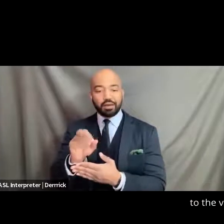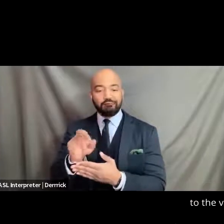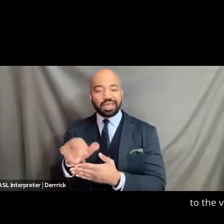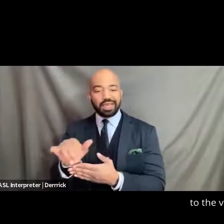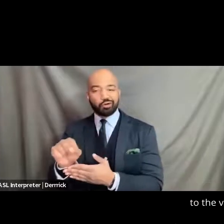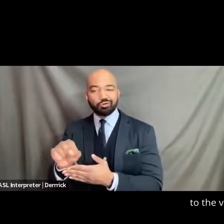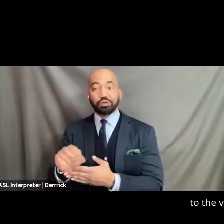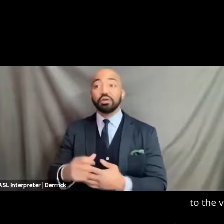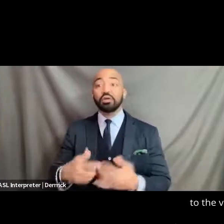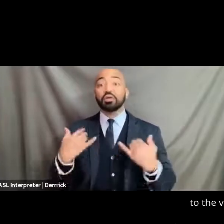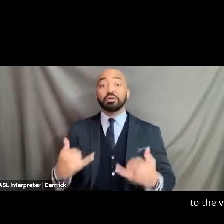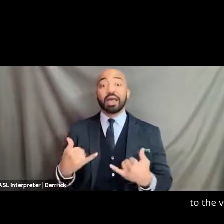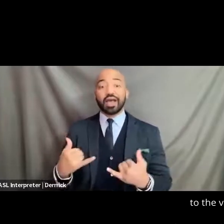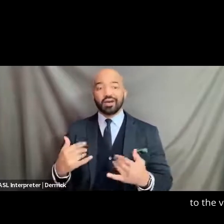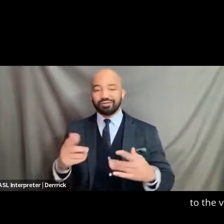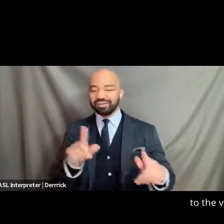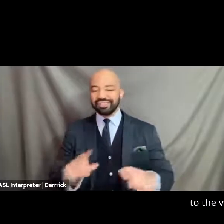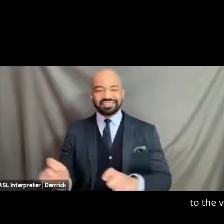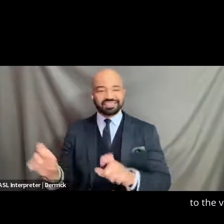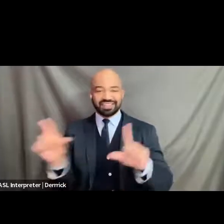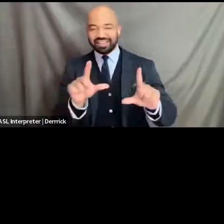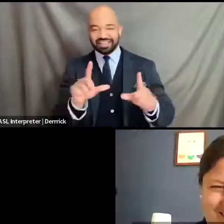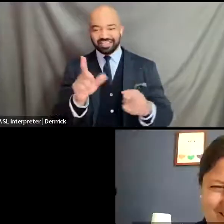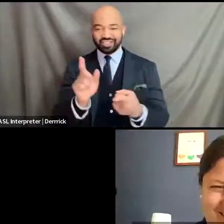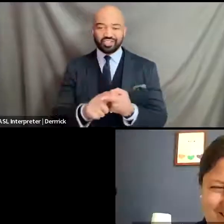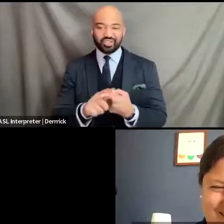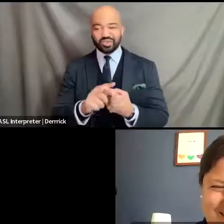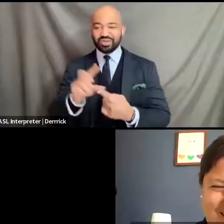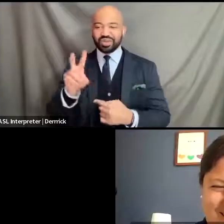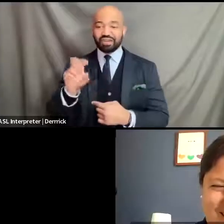here to the to the virtual stage